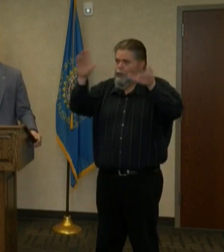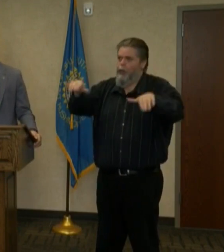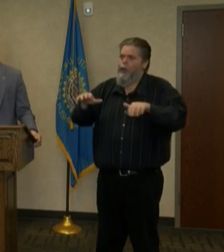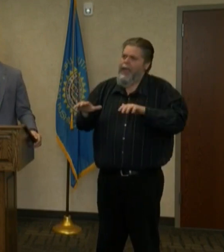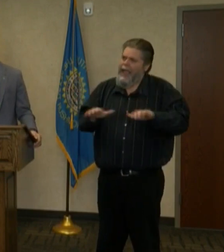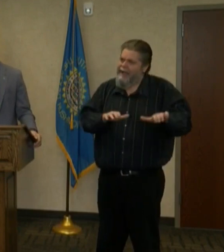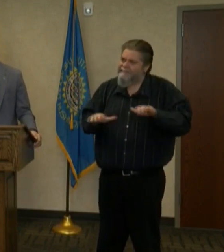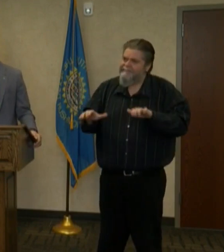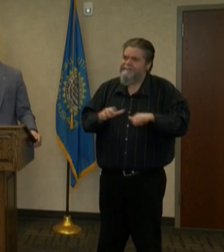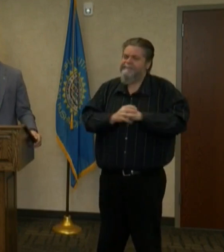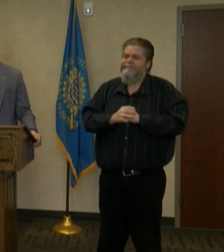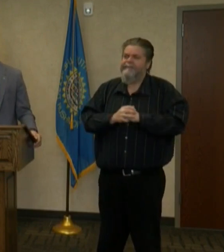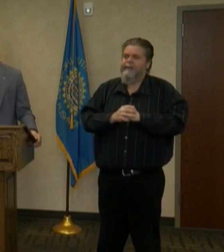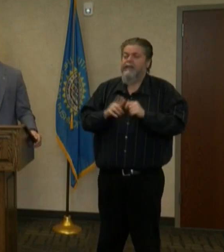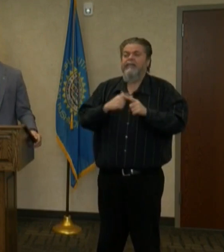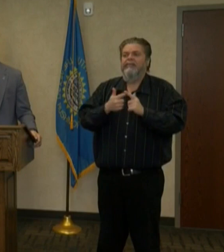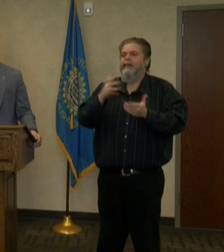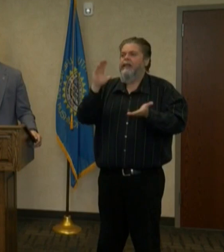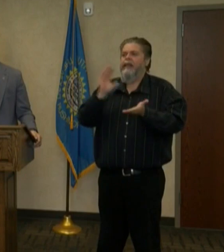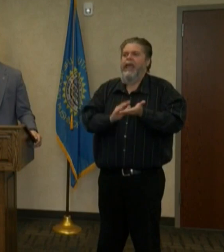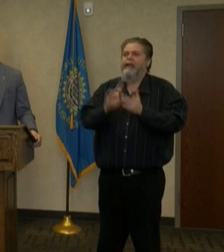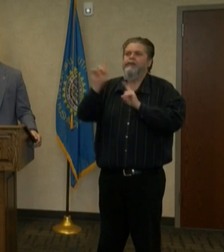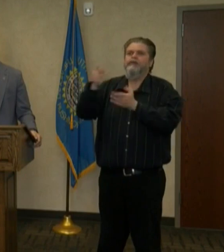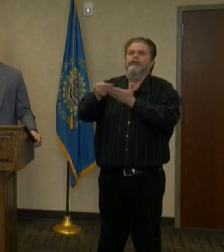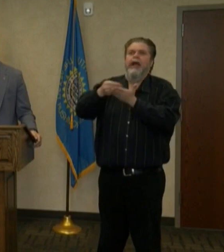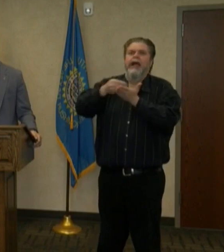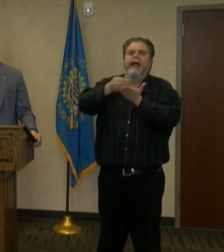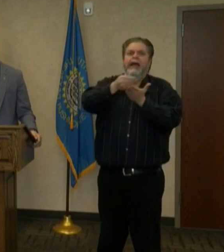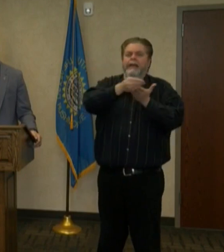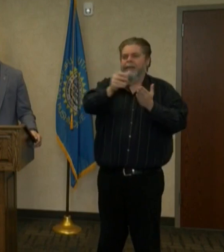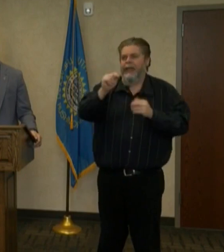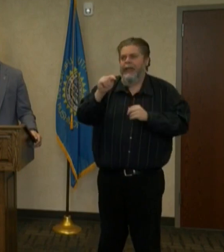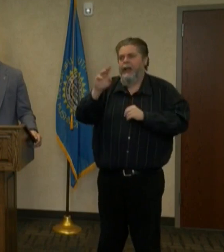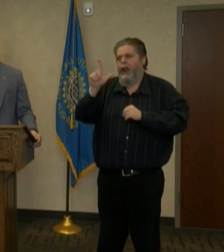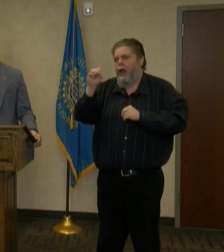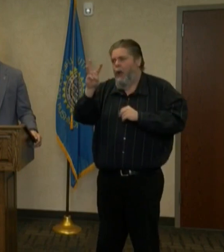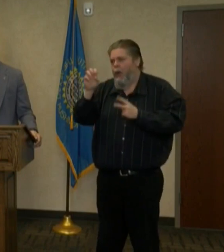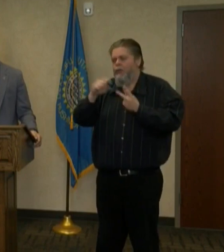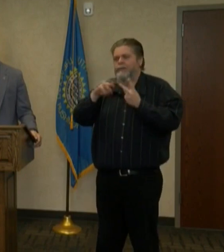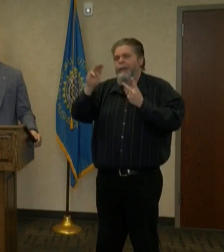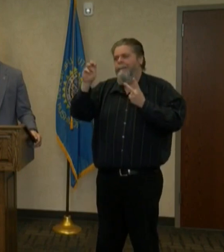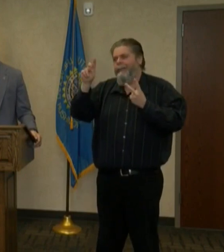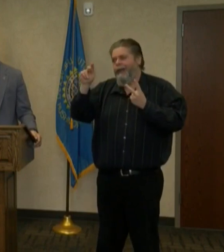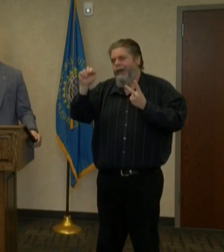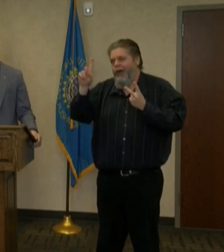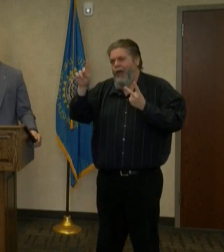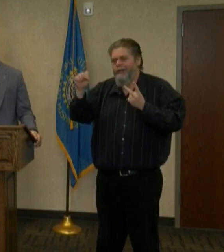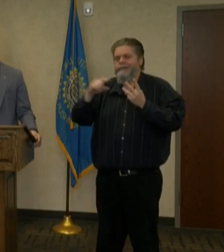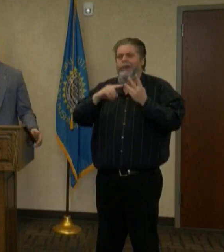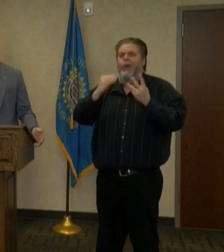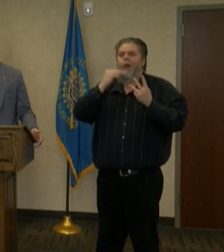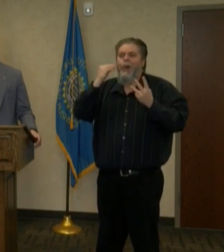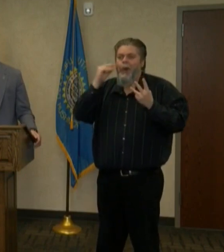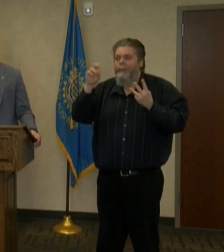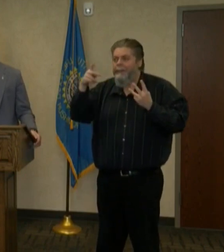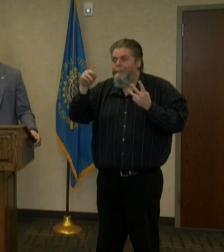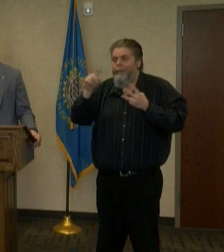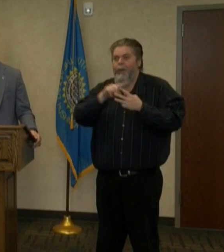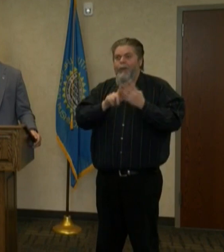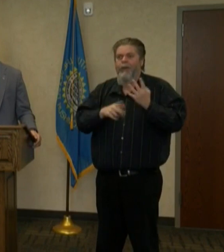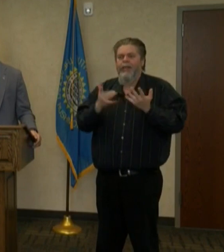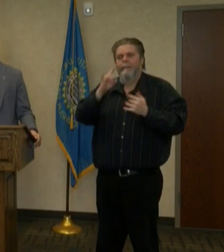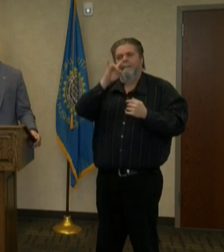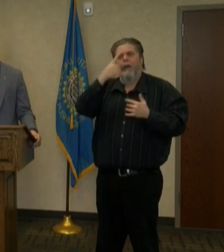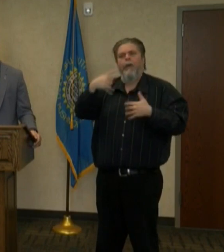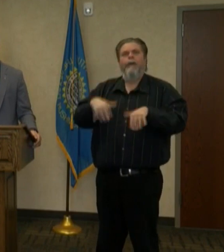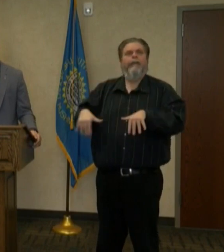active, the less time they'll have to go to Lowe's and Menards and Home Depots and other places where they're going because they're quite honestly